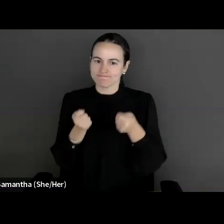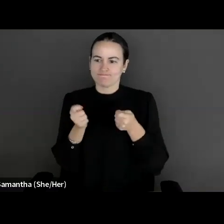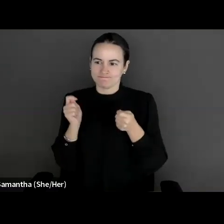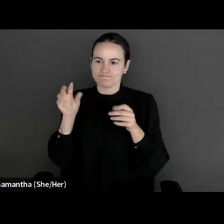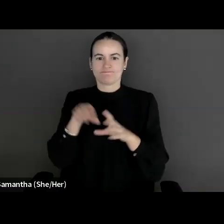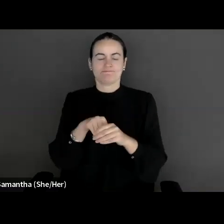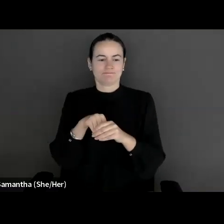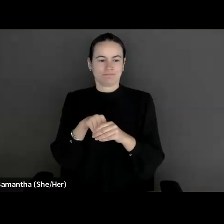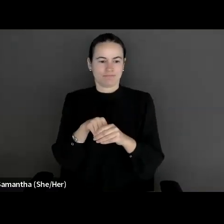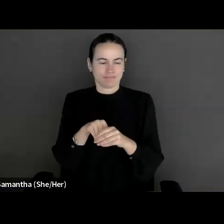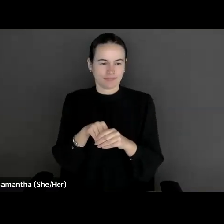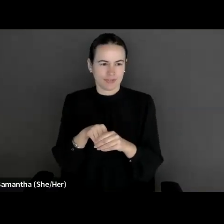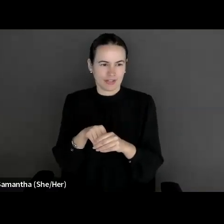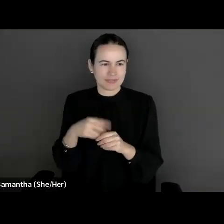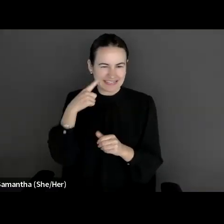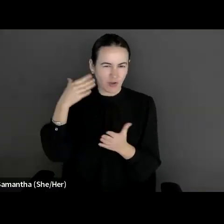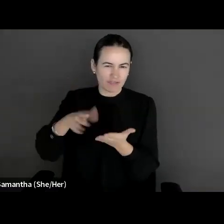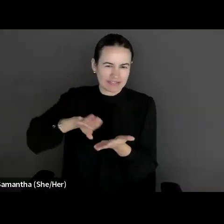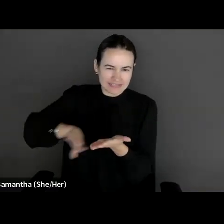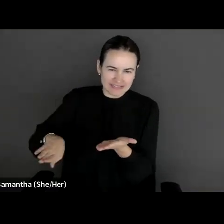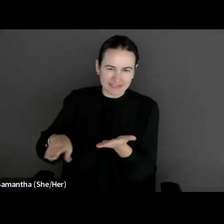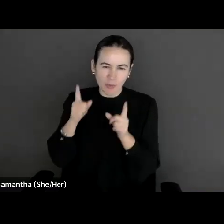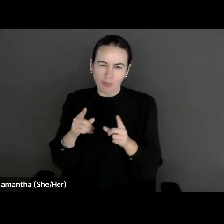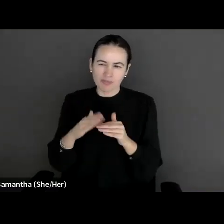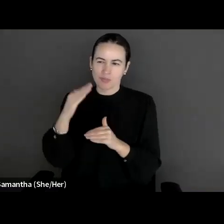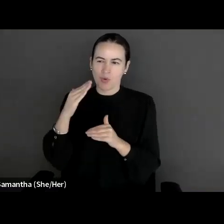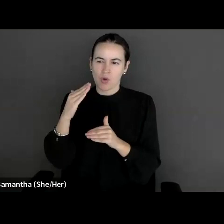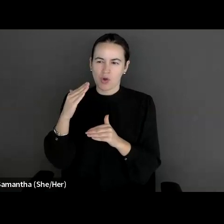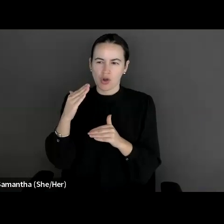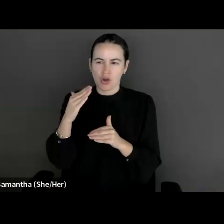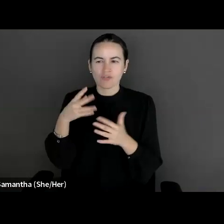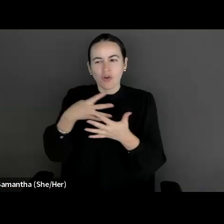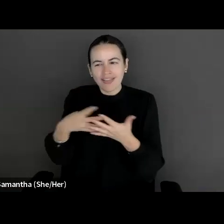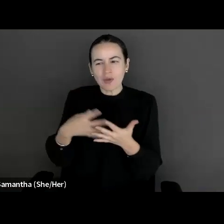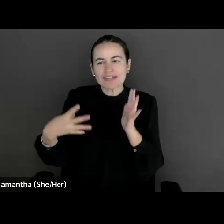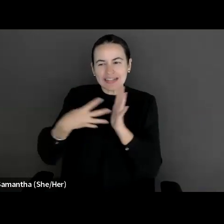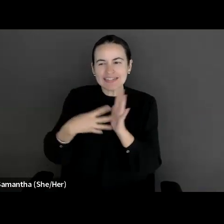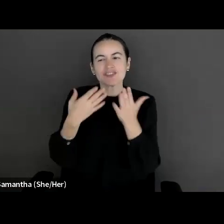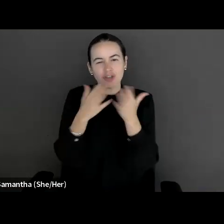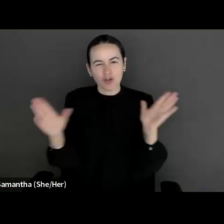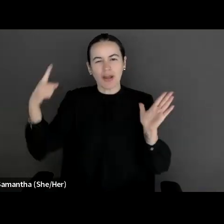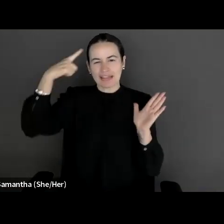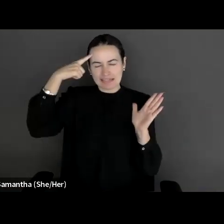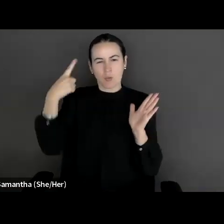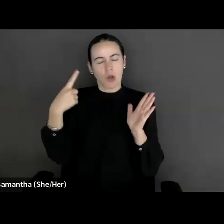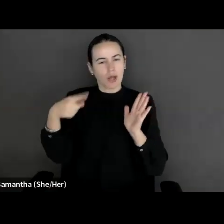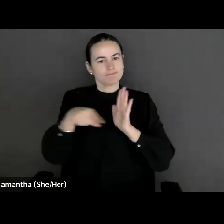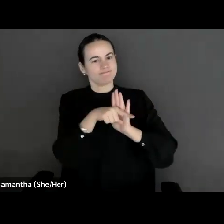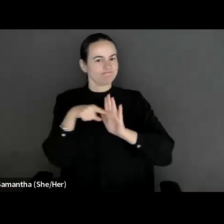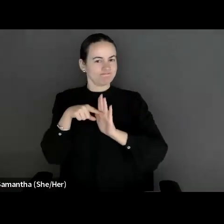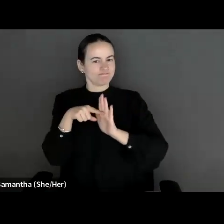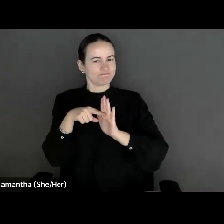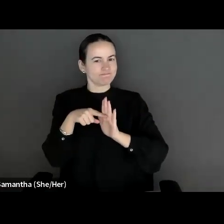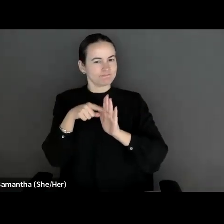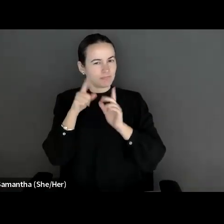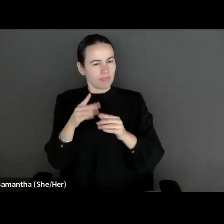publications, and I think we should pay attention to that. Thank you. Thank you for your comment. I think